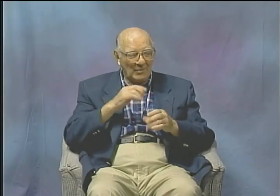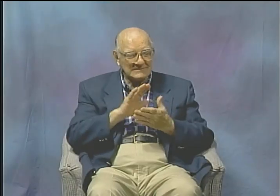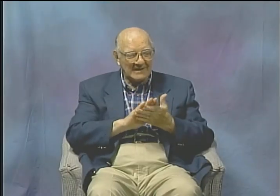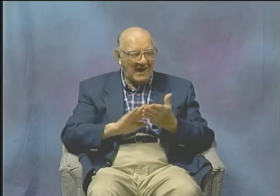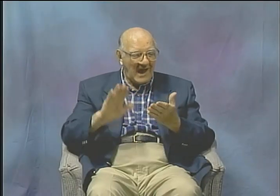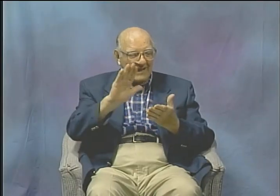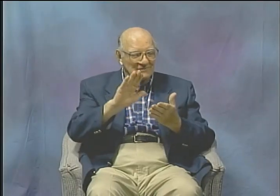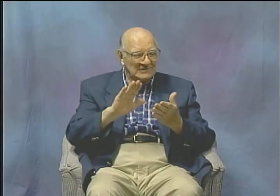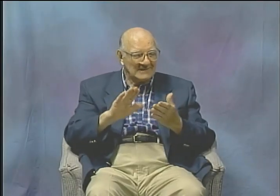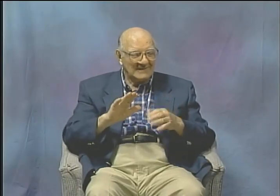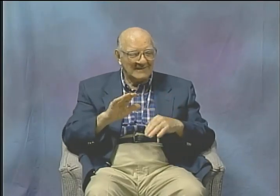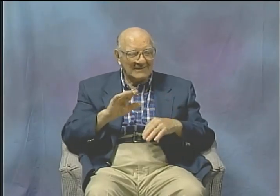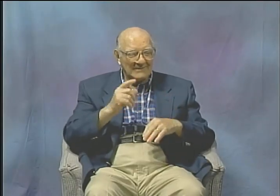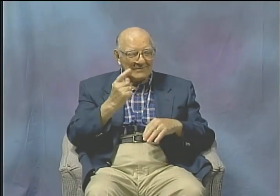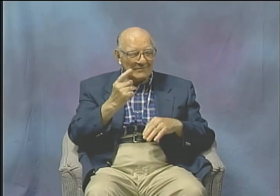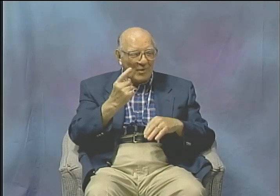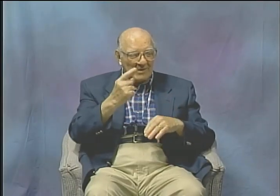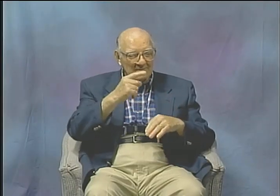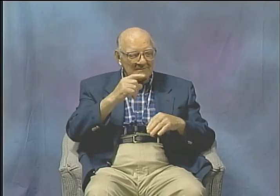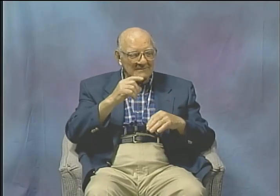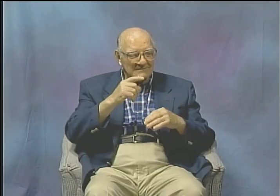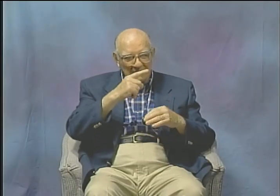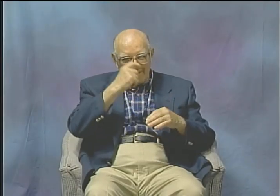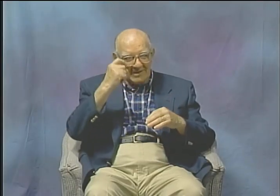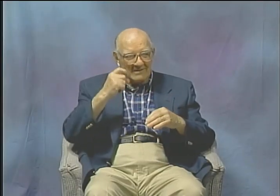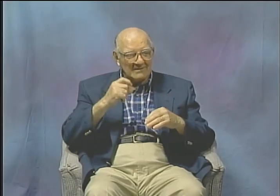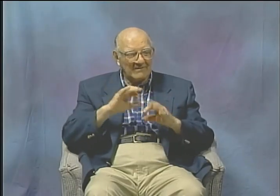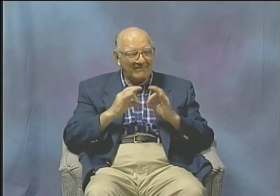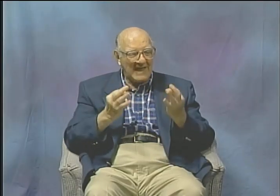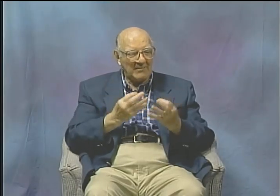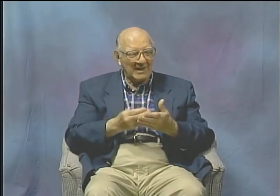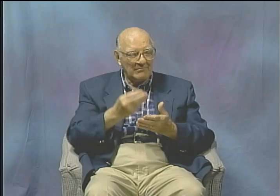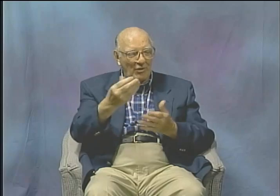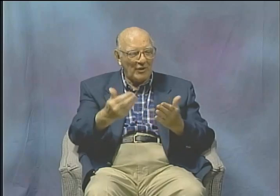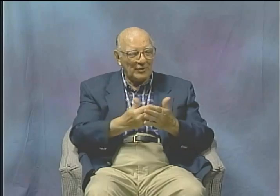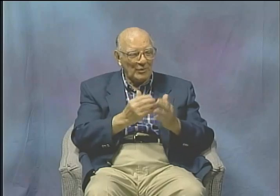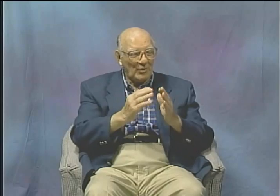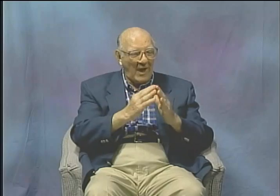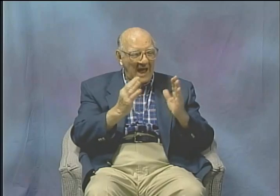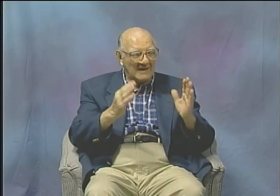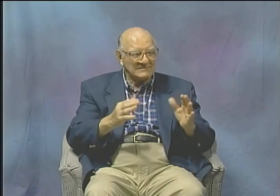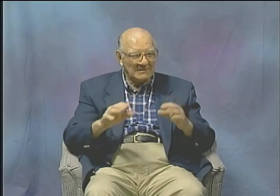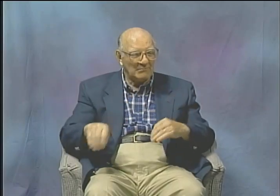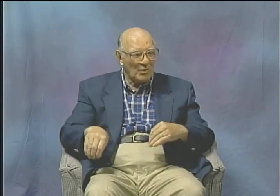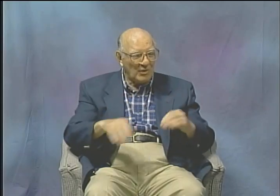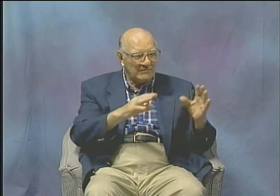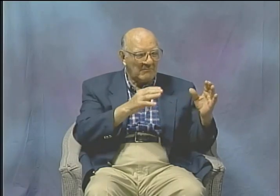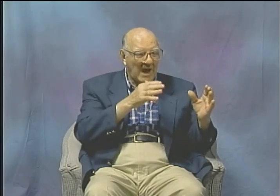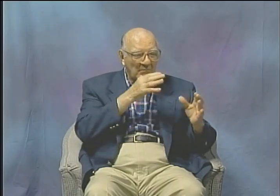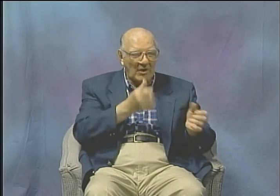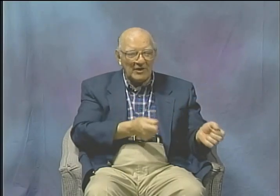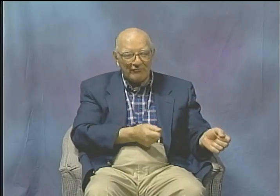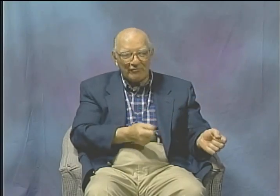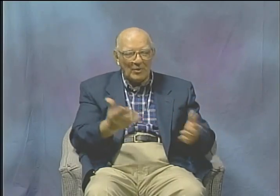in college, one summer, a family bought a new house and moved. My mother threw